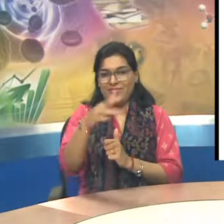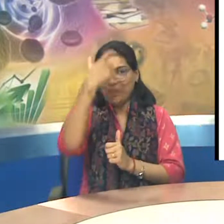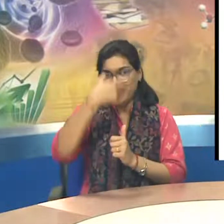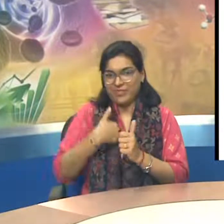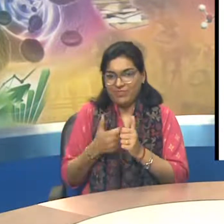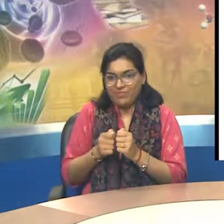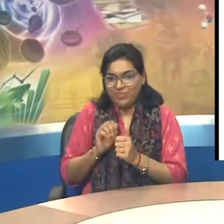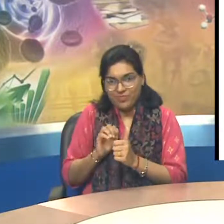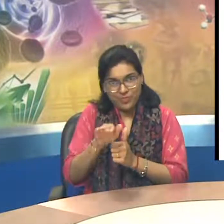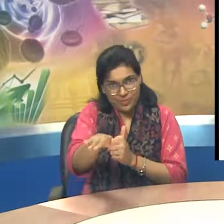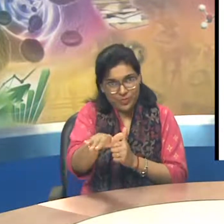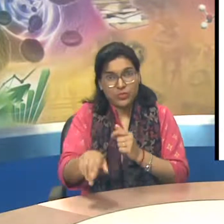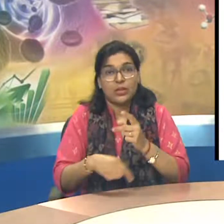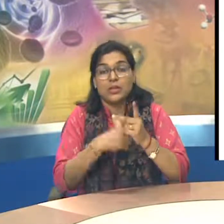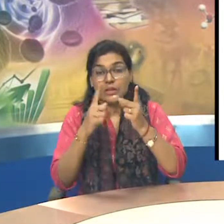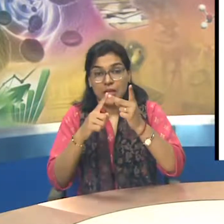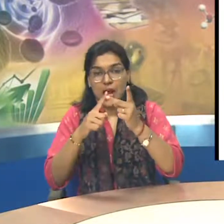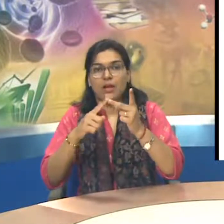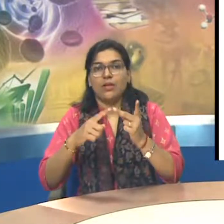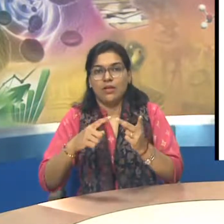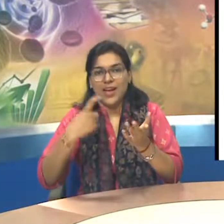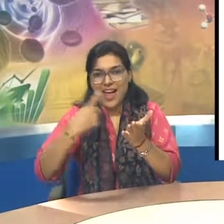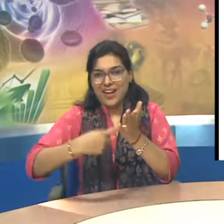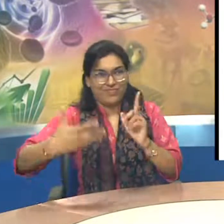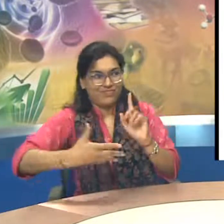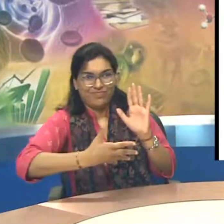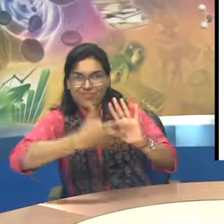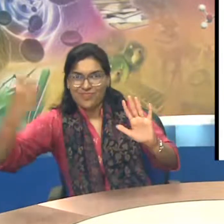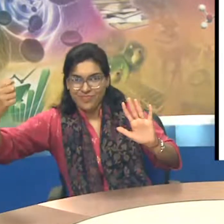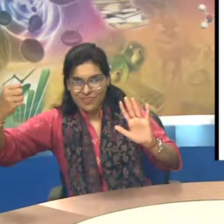of communication process?